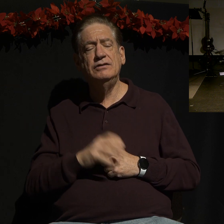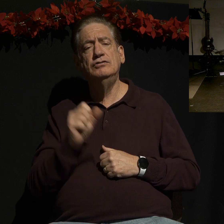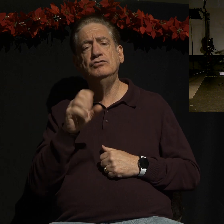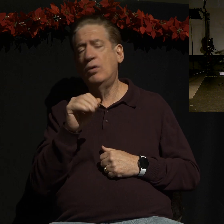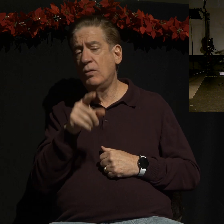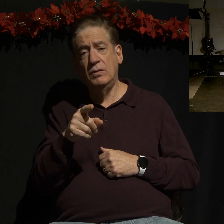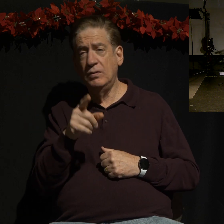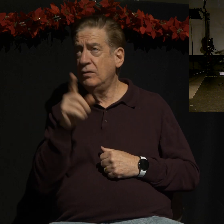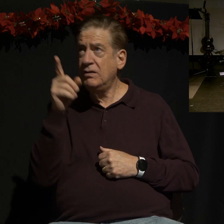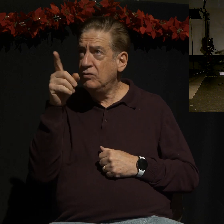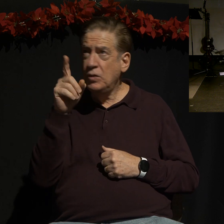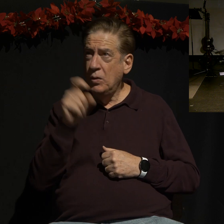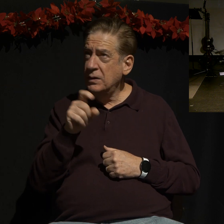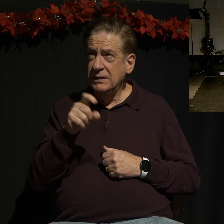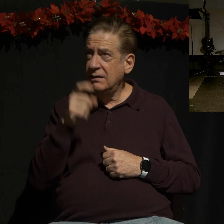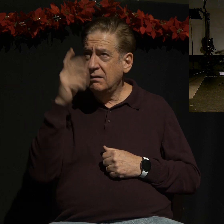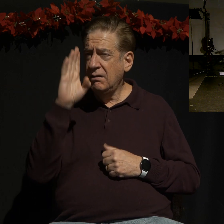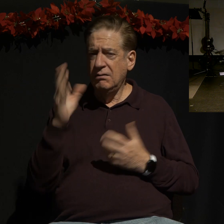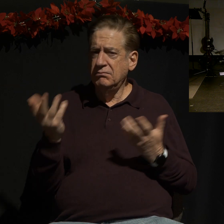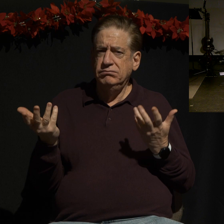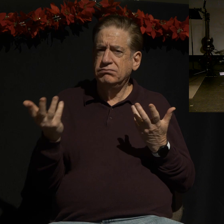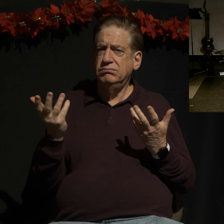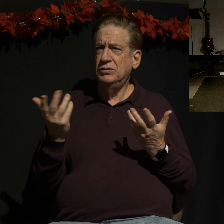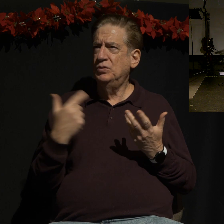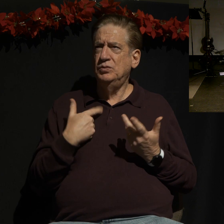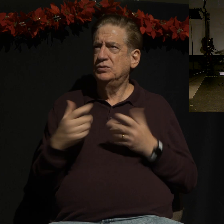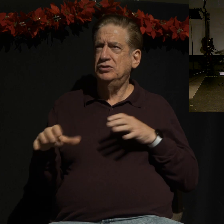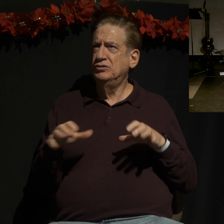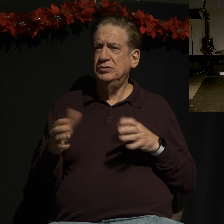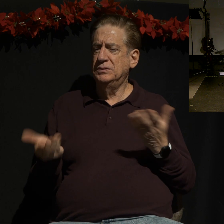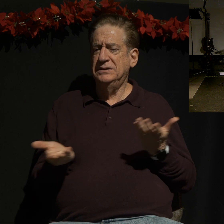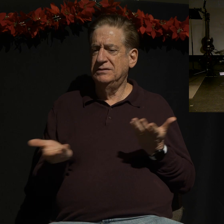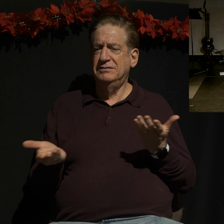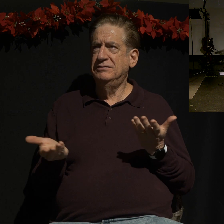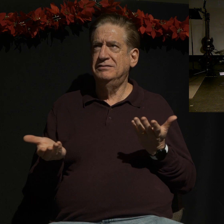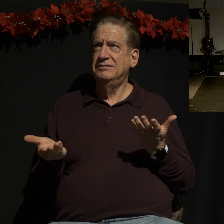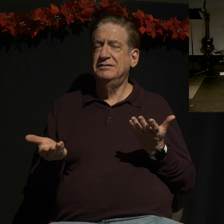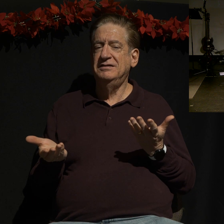So if you don't need it, God, what are we doing here?